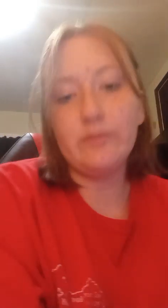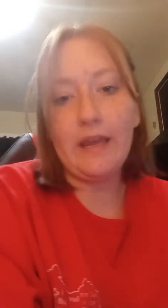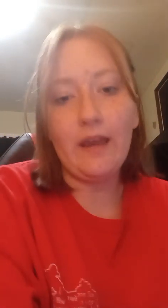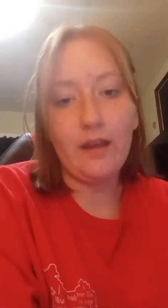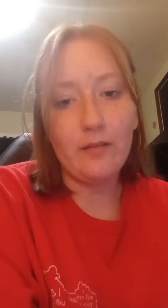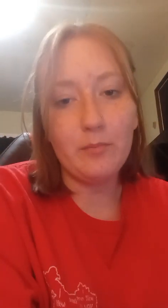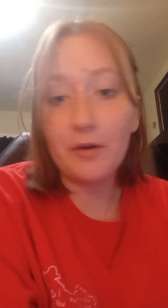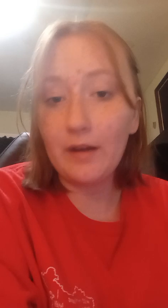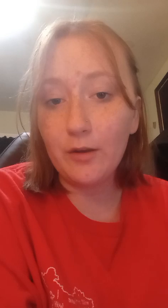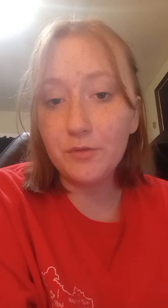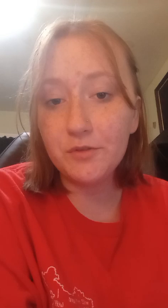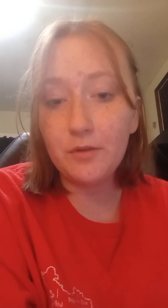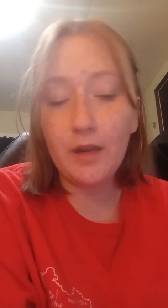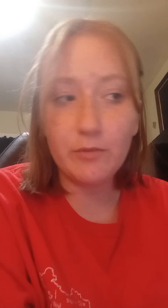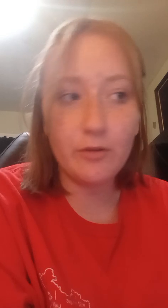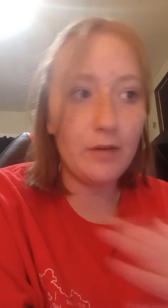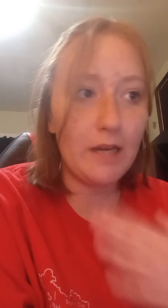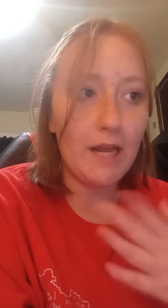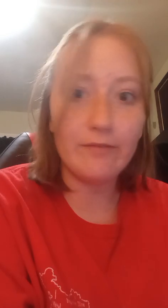had McCrae and Costa, who came through and have the